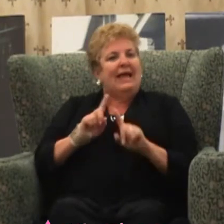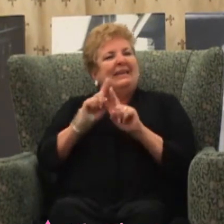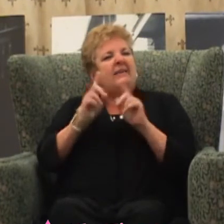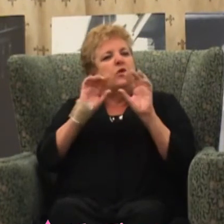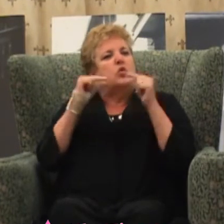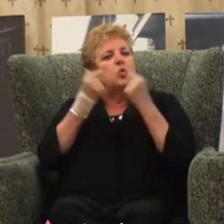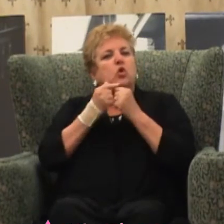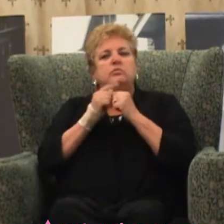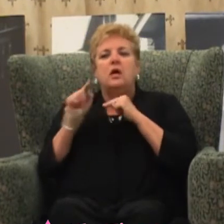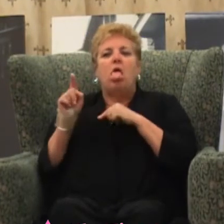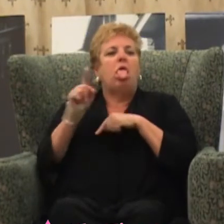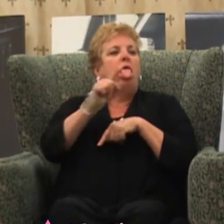place. I didn't